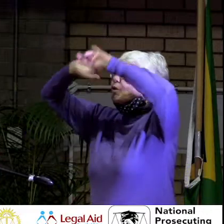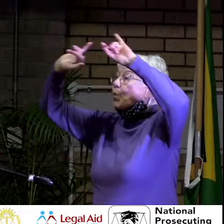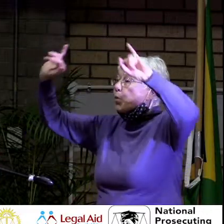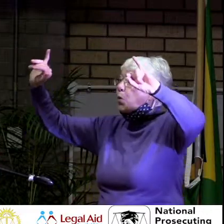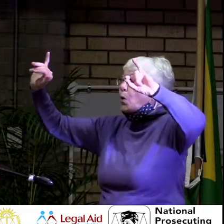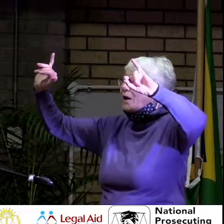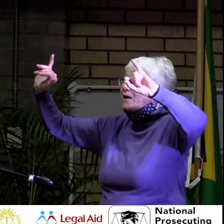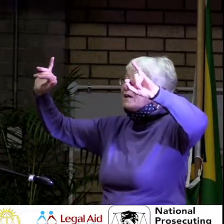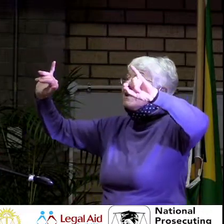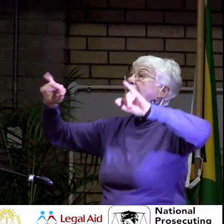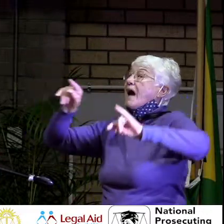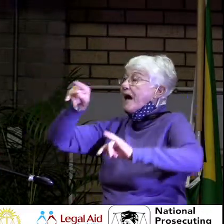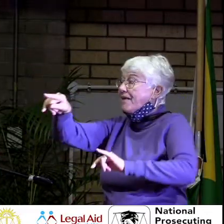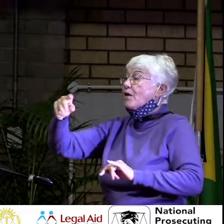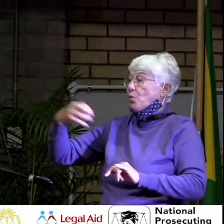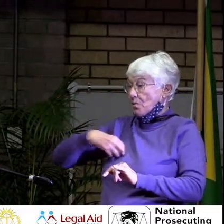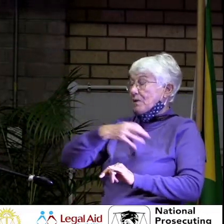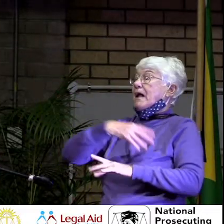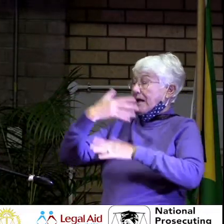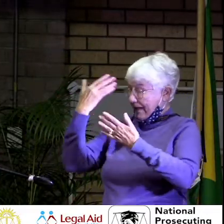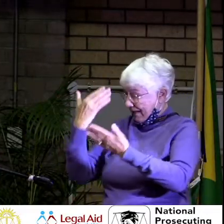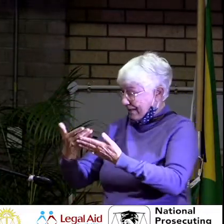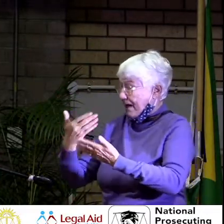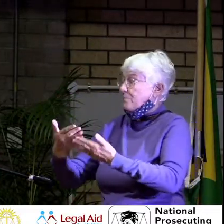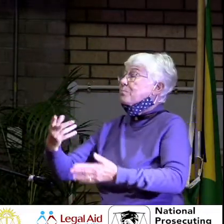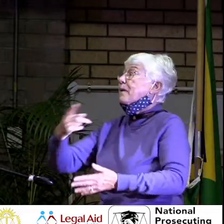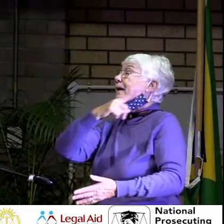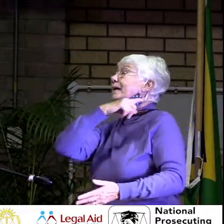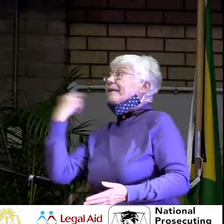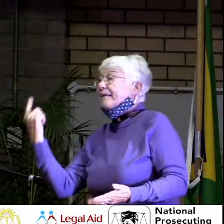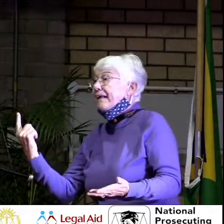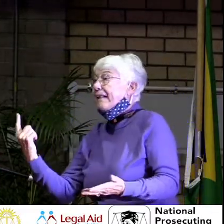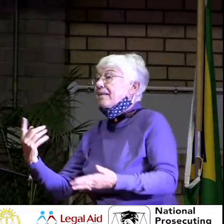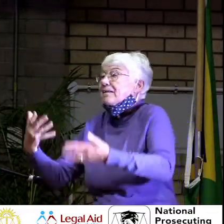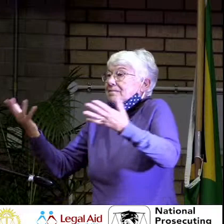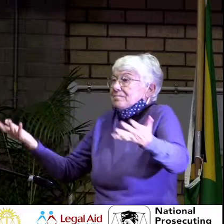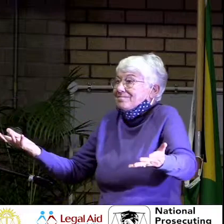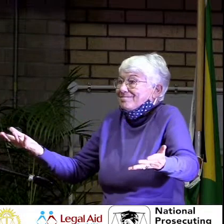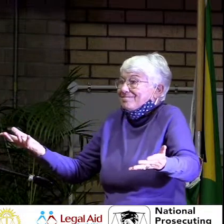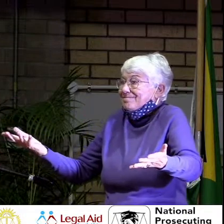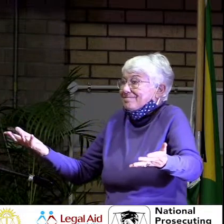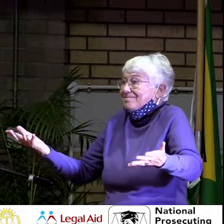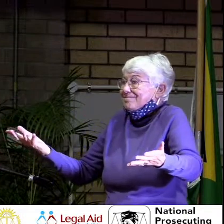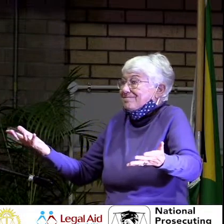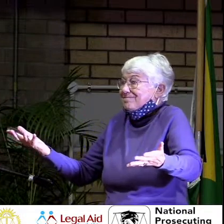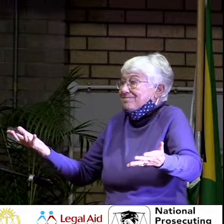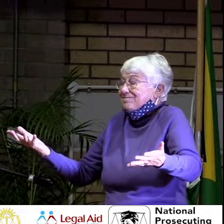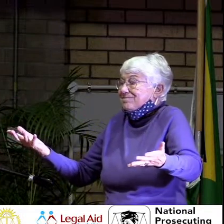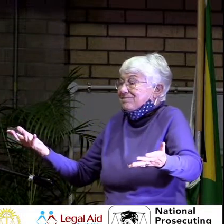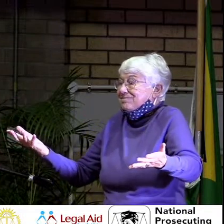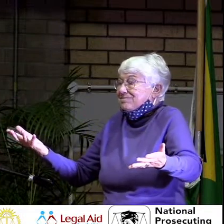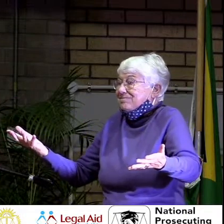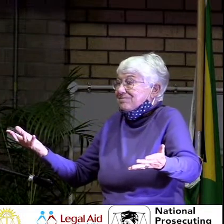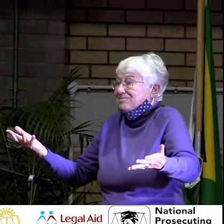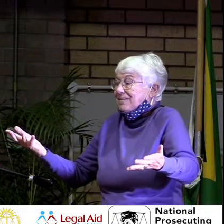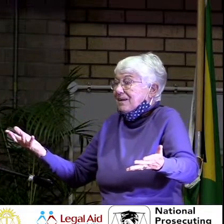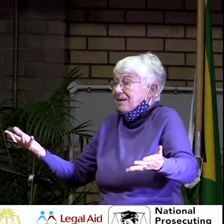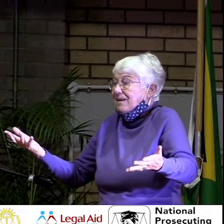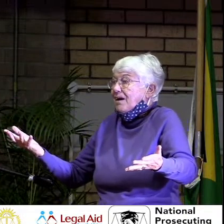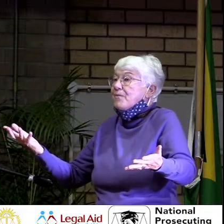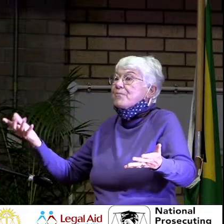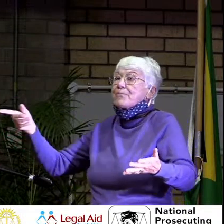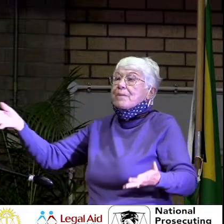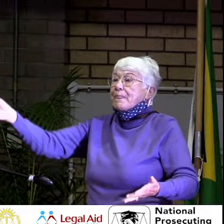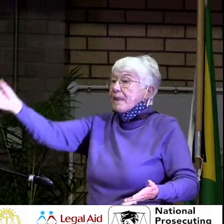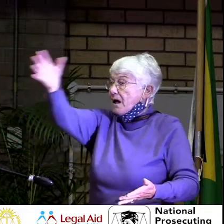So the police know this. I think what's important from the community and the community-based organizations here and the